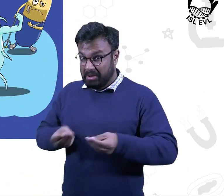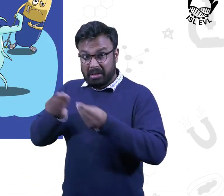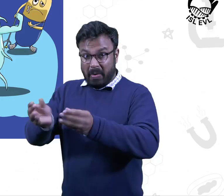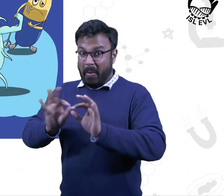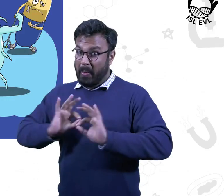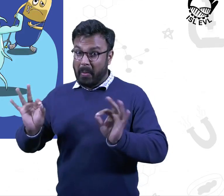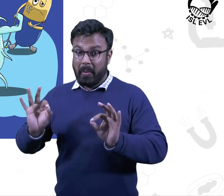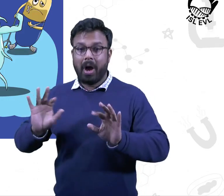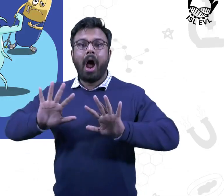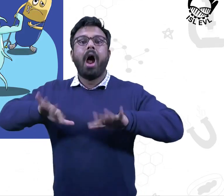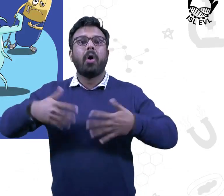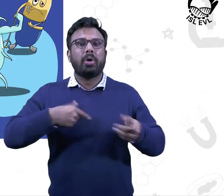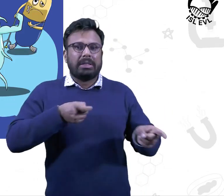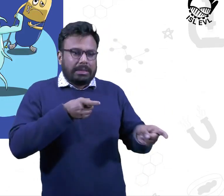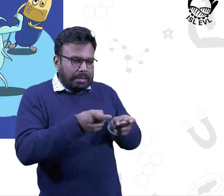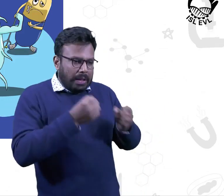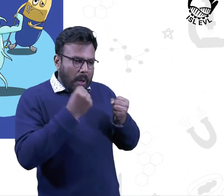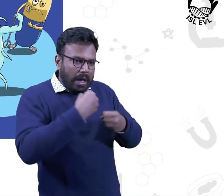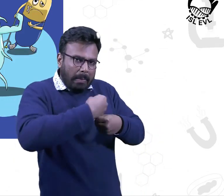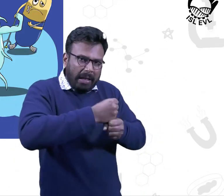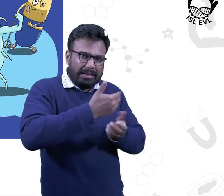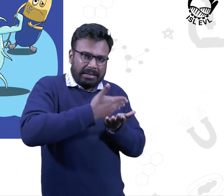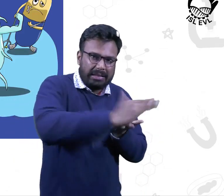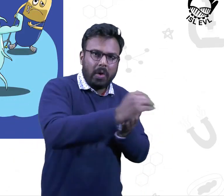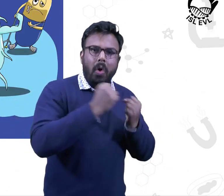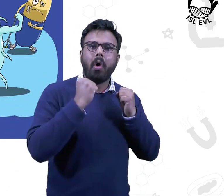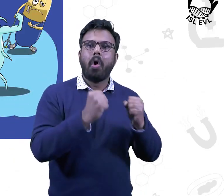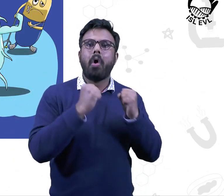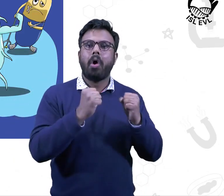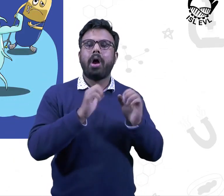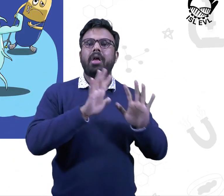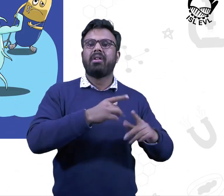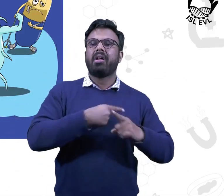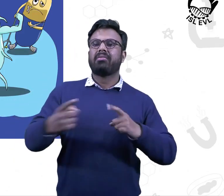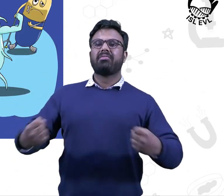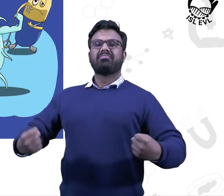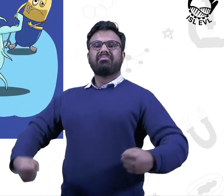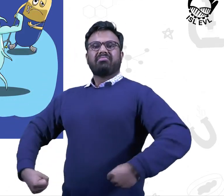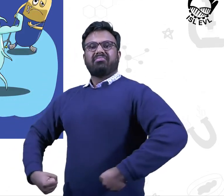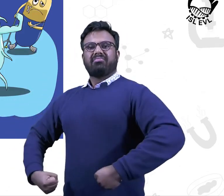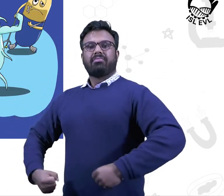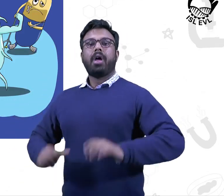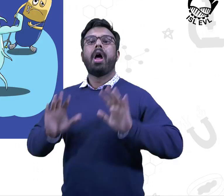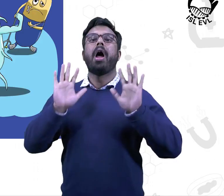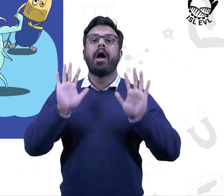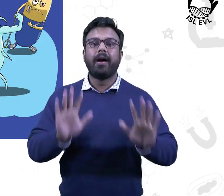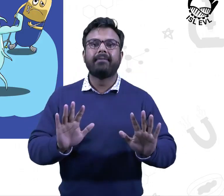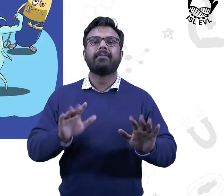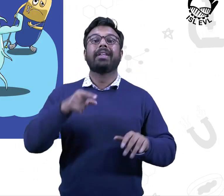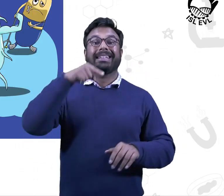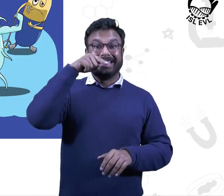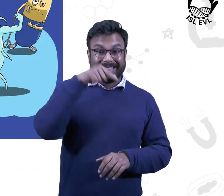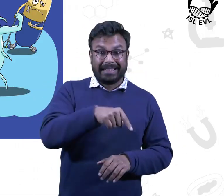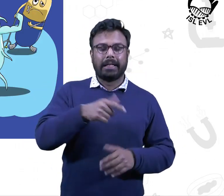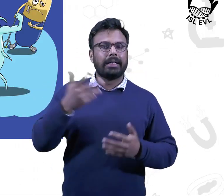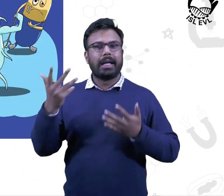If we do not engage in research, we will find it very difficult to manage these kind of